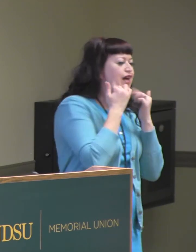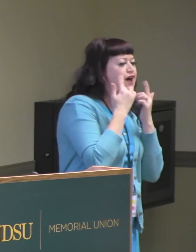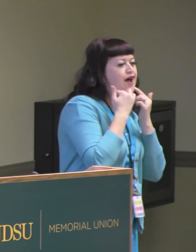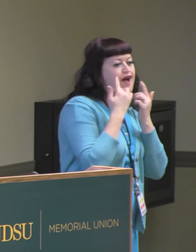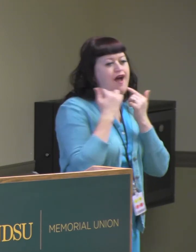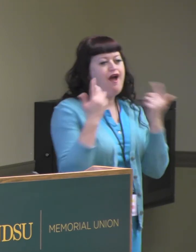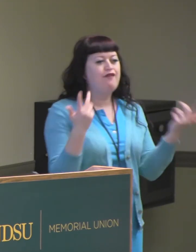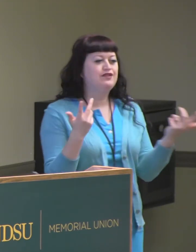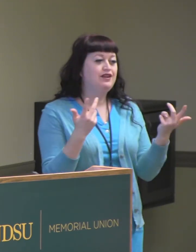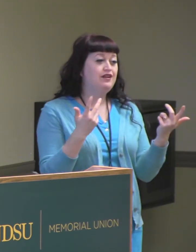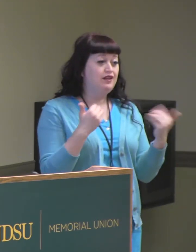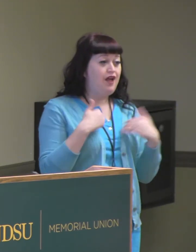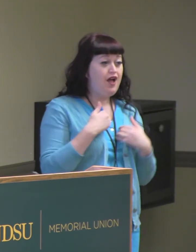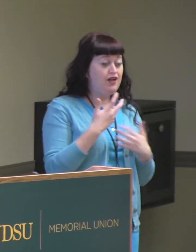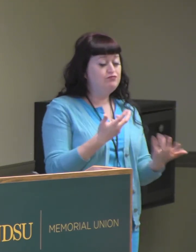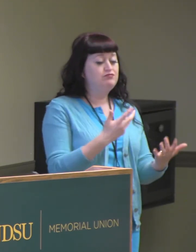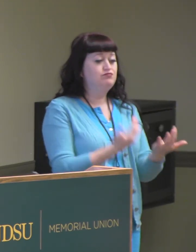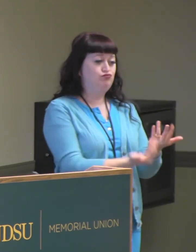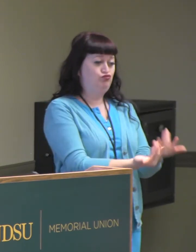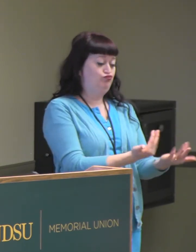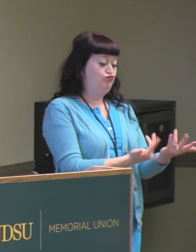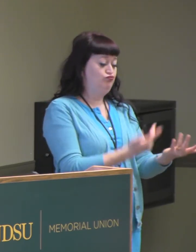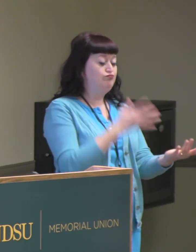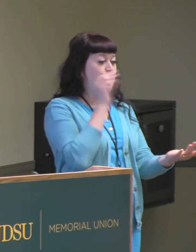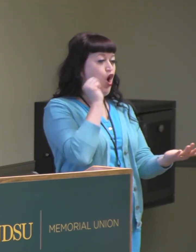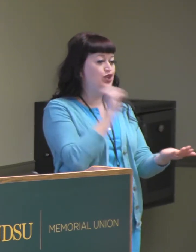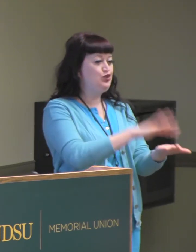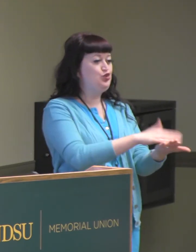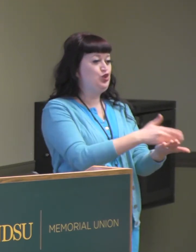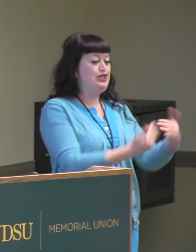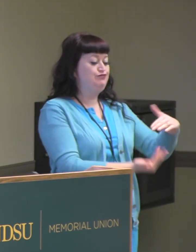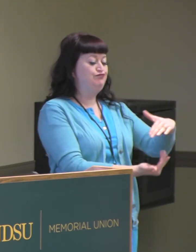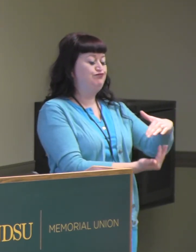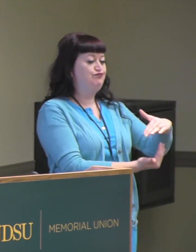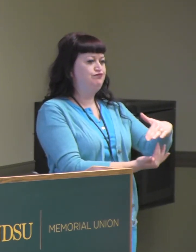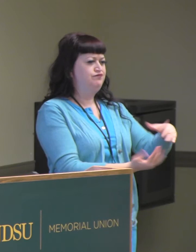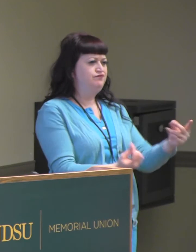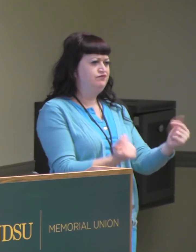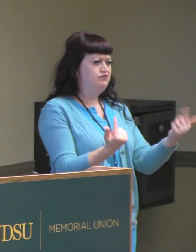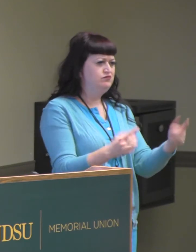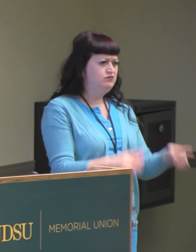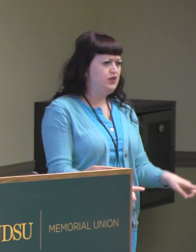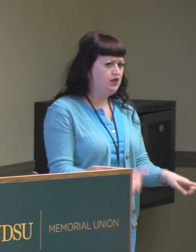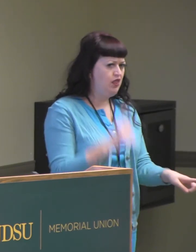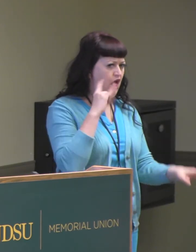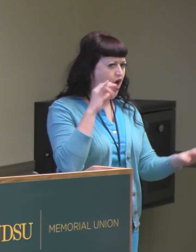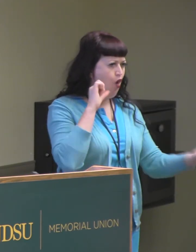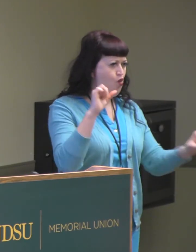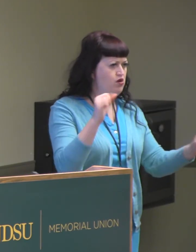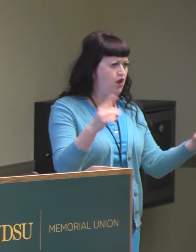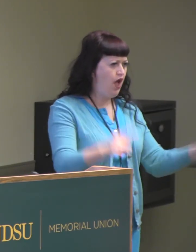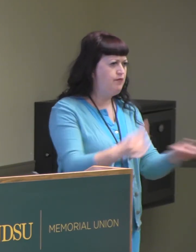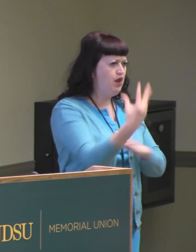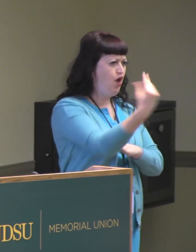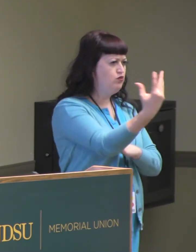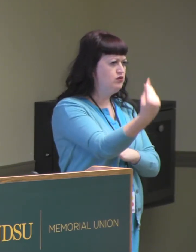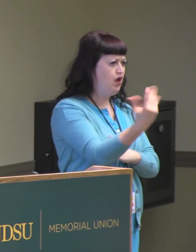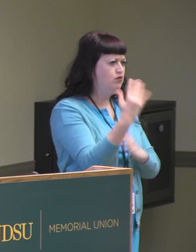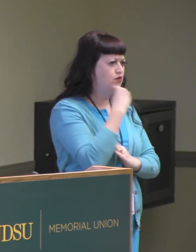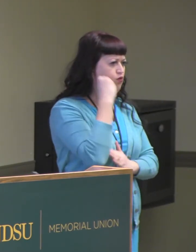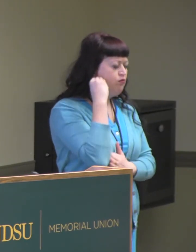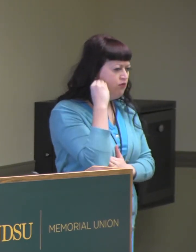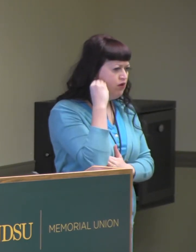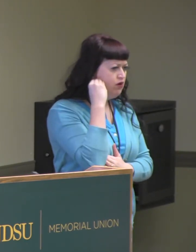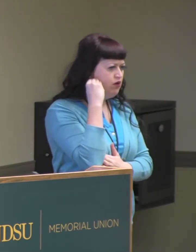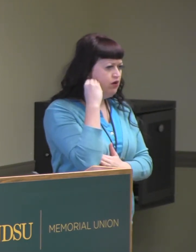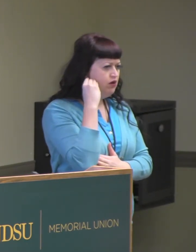there was hot water in the stove because my aunt was cooking. Suddenly, we all heard loud sounds coming from outside.